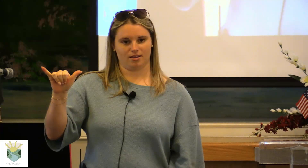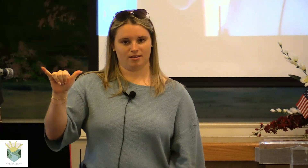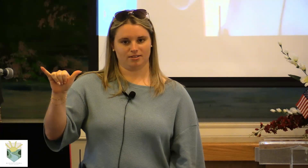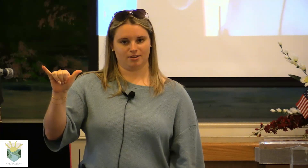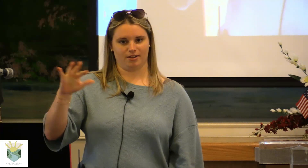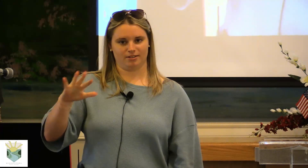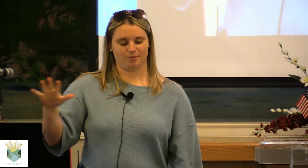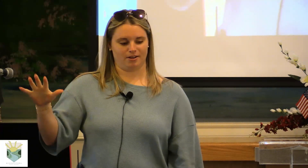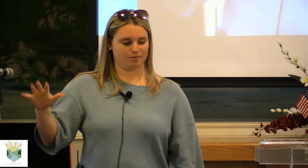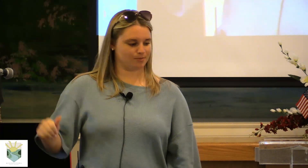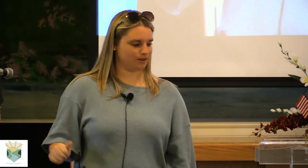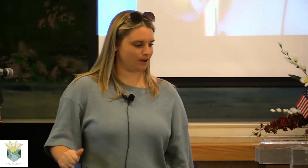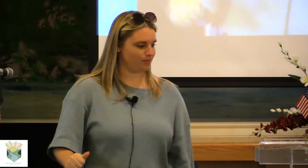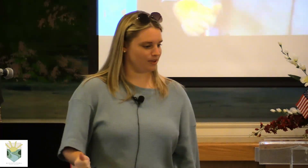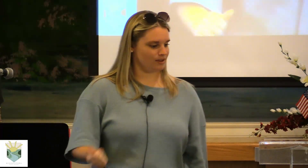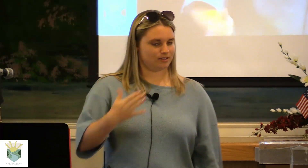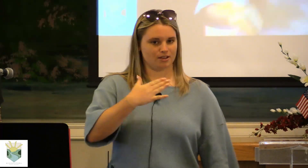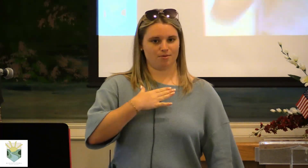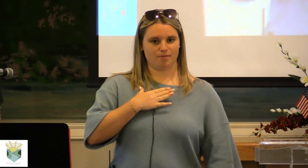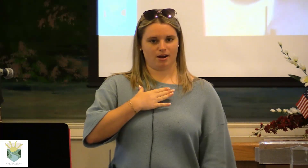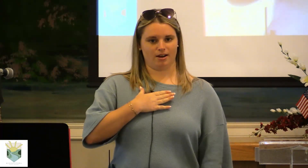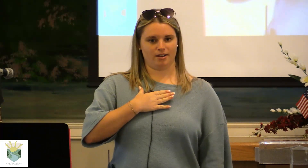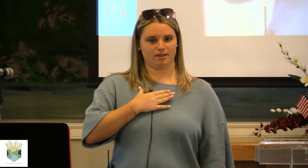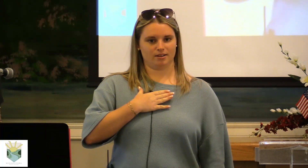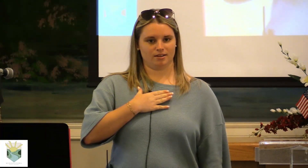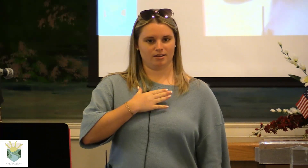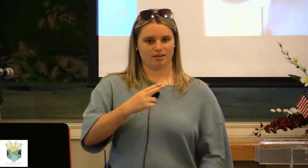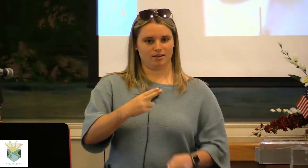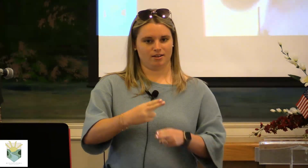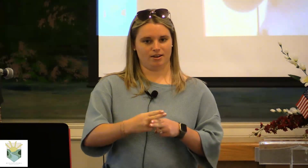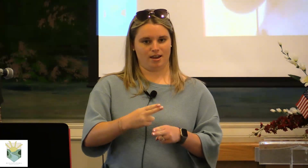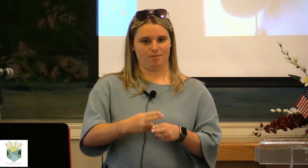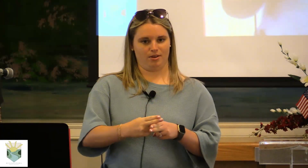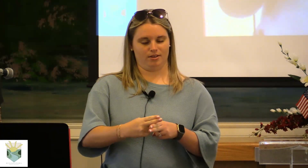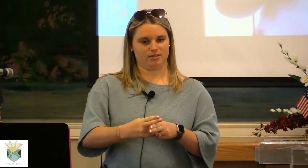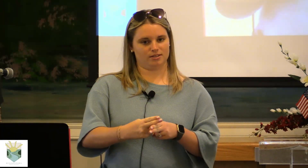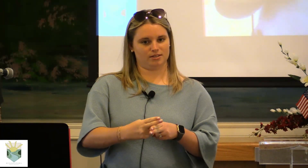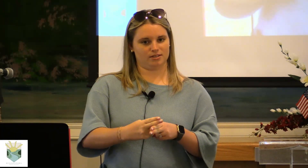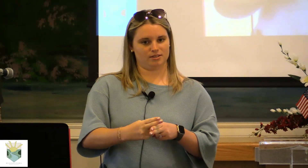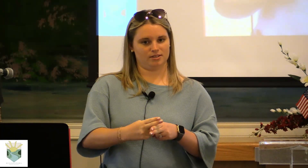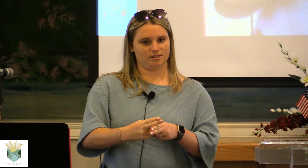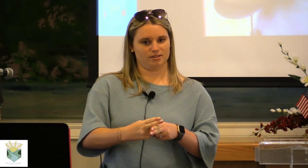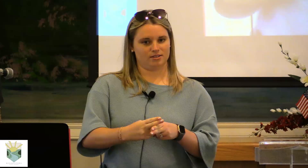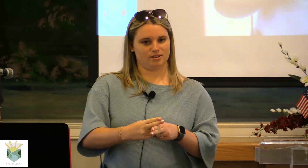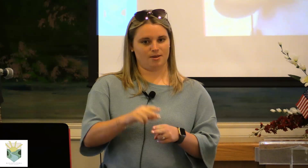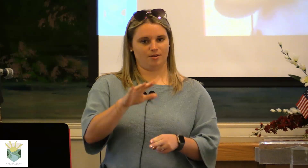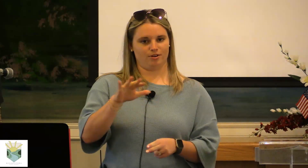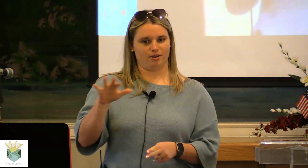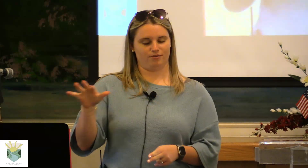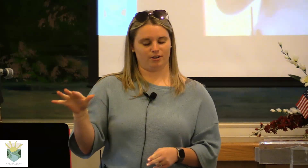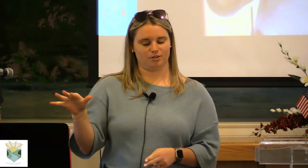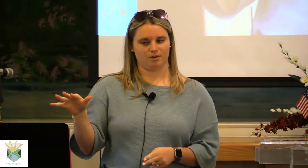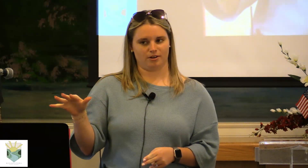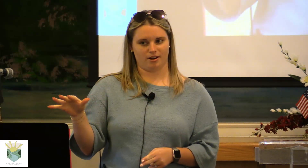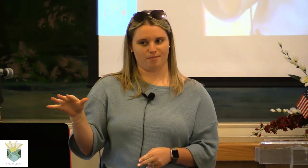so that's my name spelled out. My name is, and then you're going to finger spell your name.